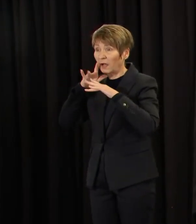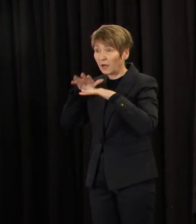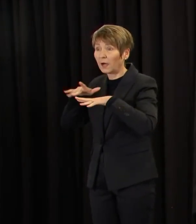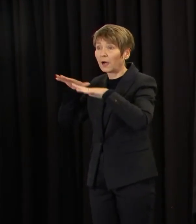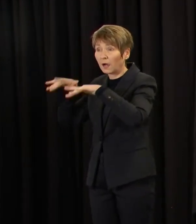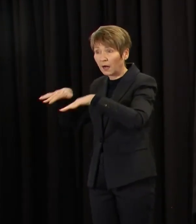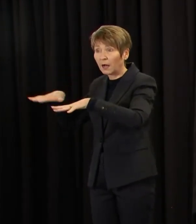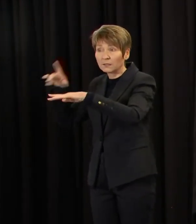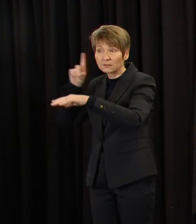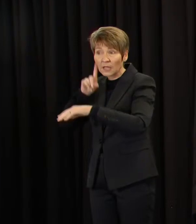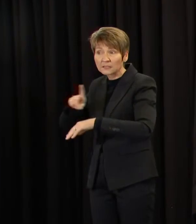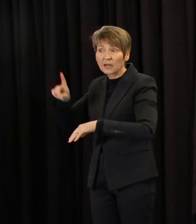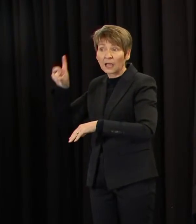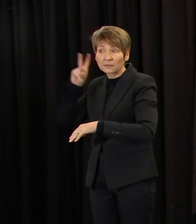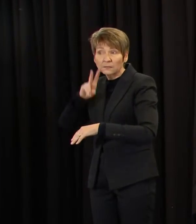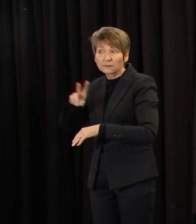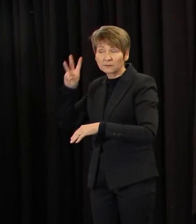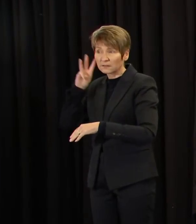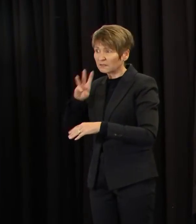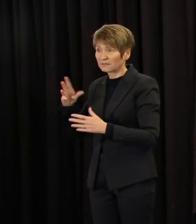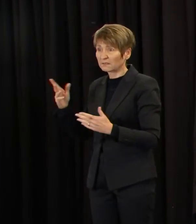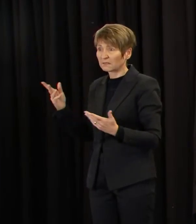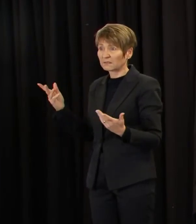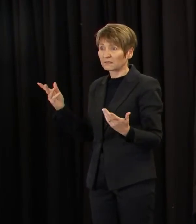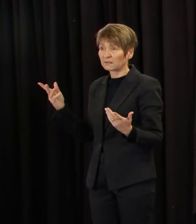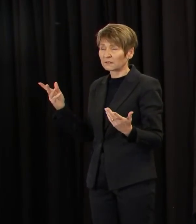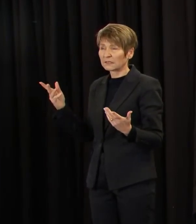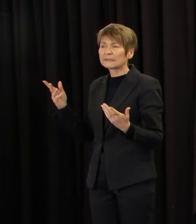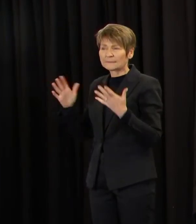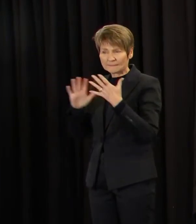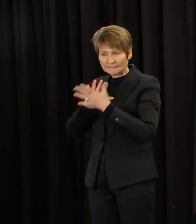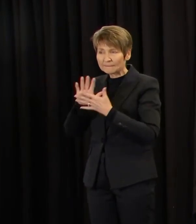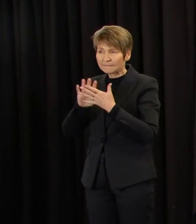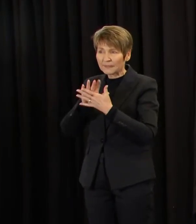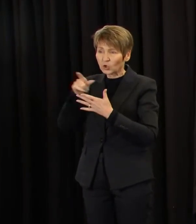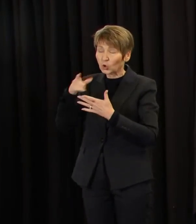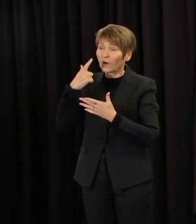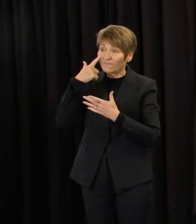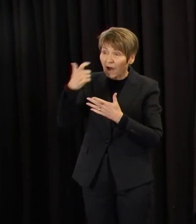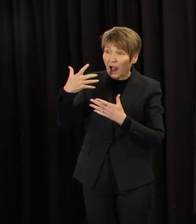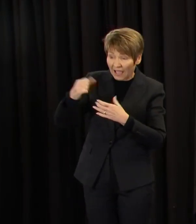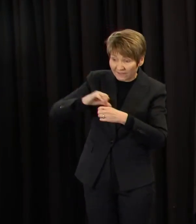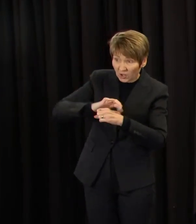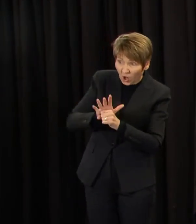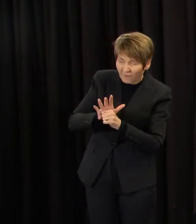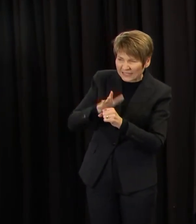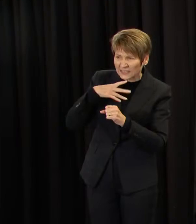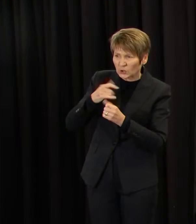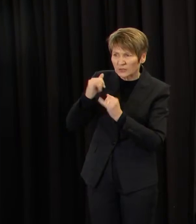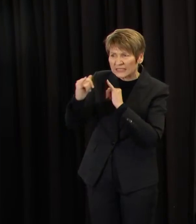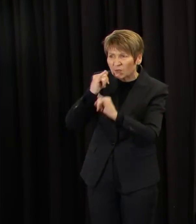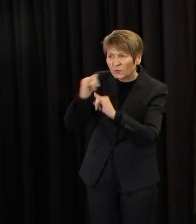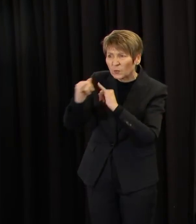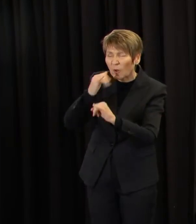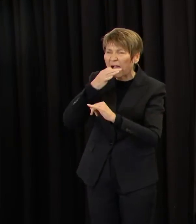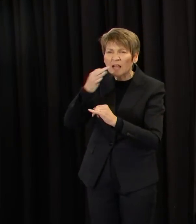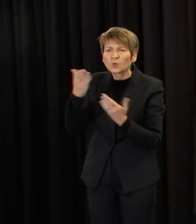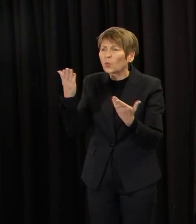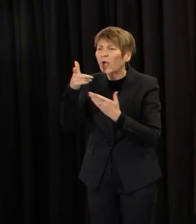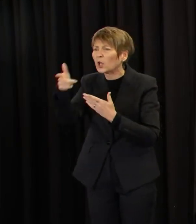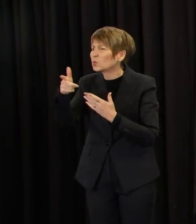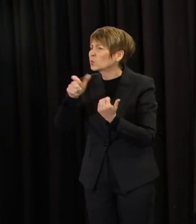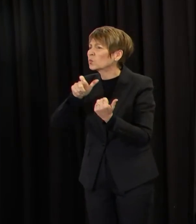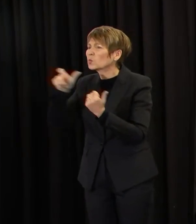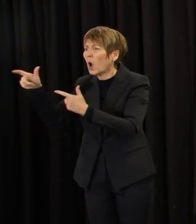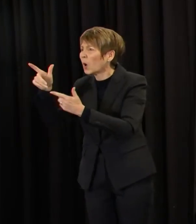important to get tested immediately so we can work back with you and protect the people you've already exposed yourself to. We are, of course, so the longer you wait,